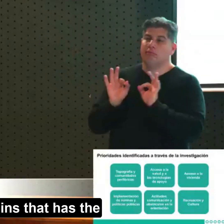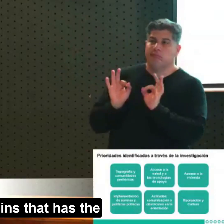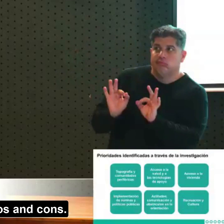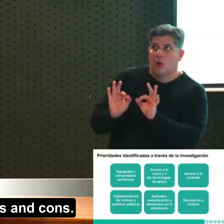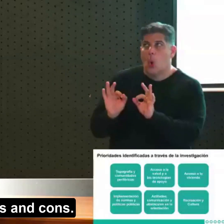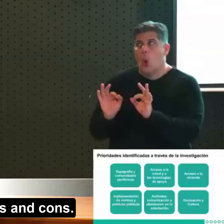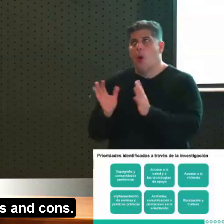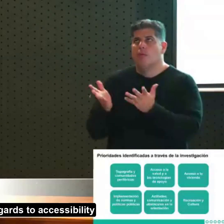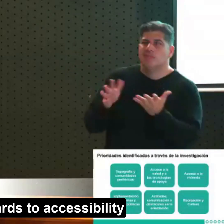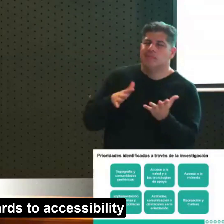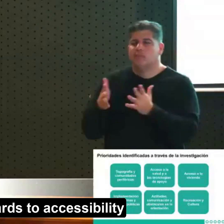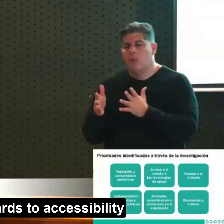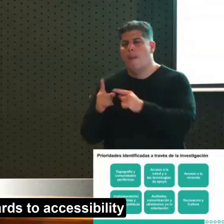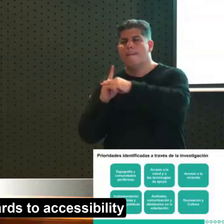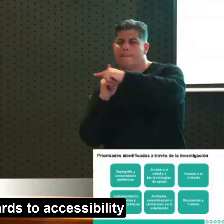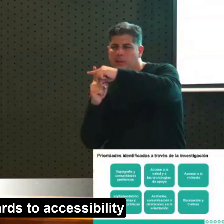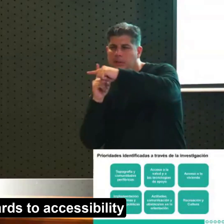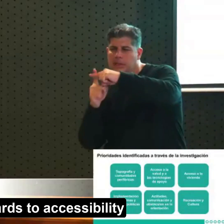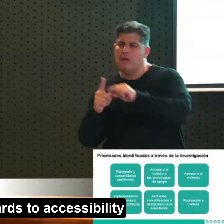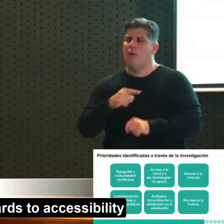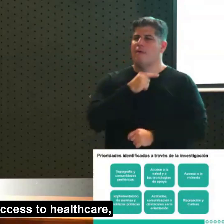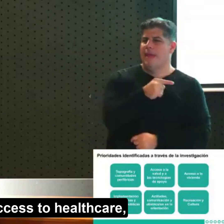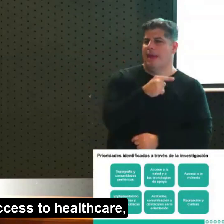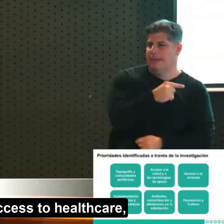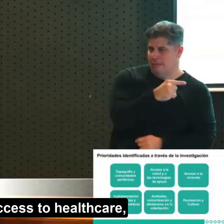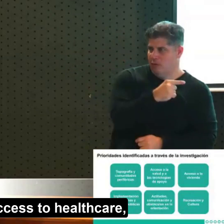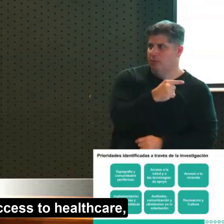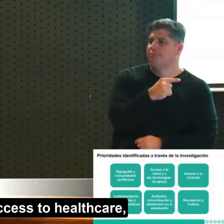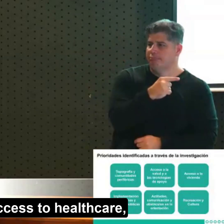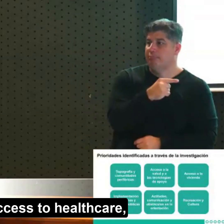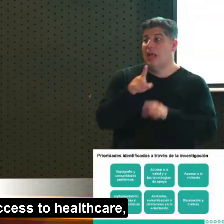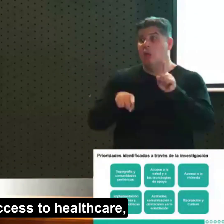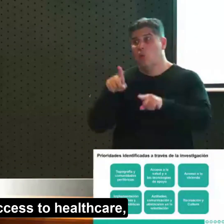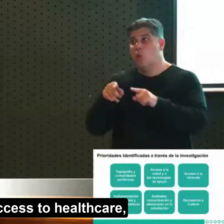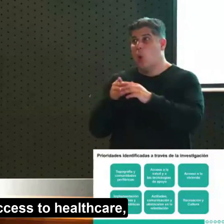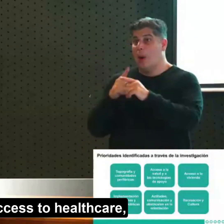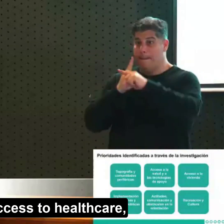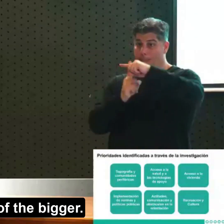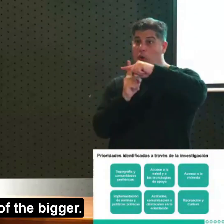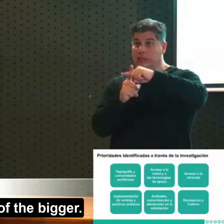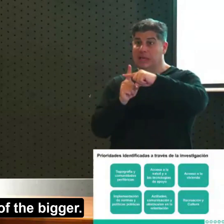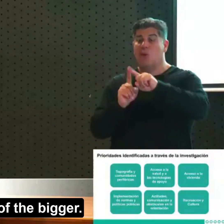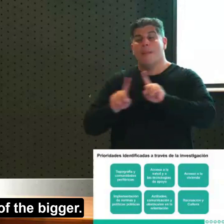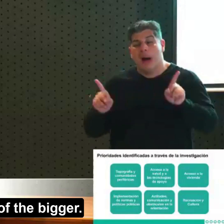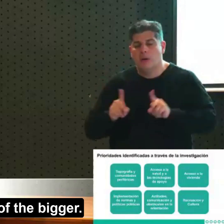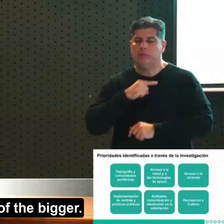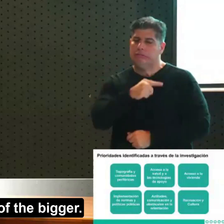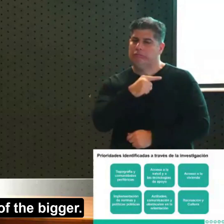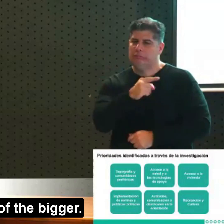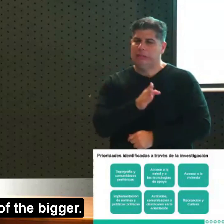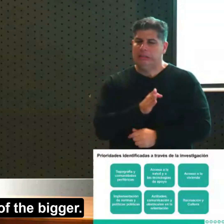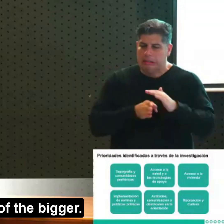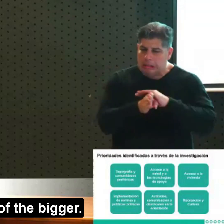that has pros and cons in regards to accessibility. The issue of access to healthcare. One of the